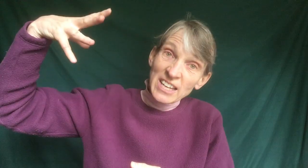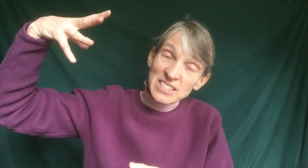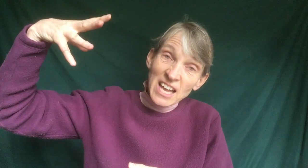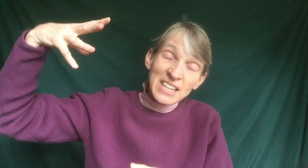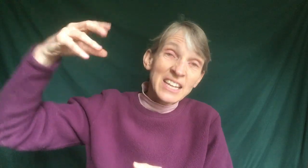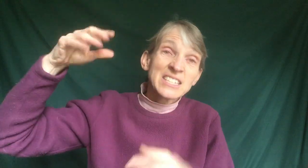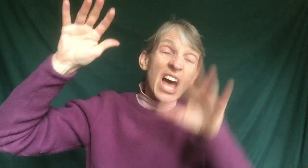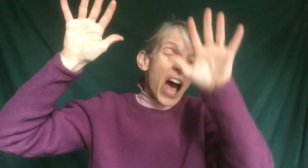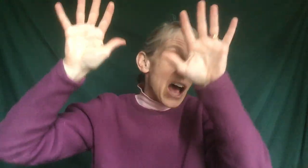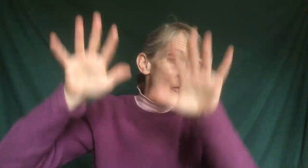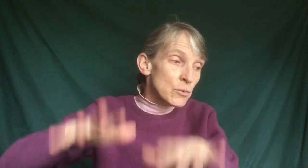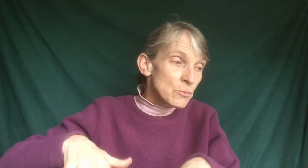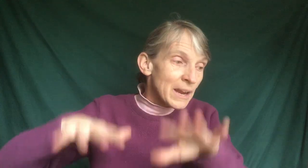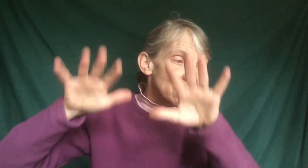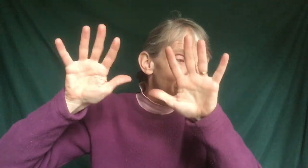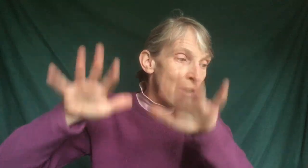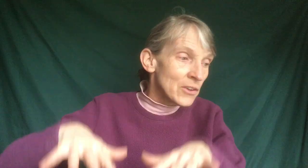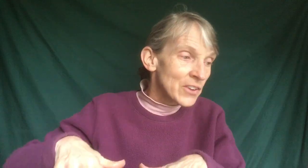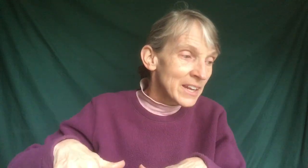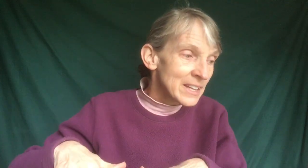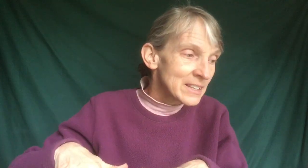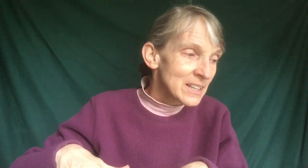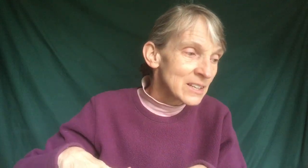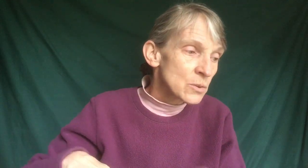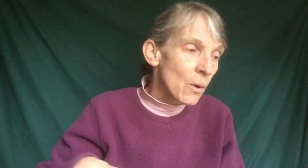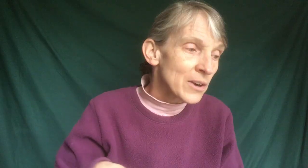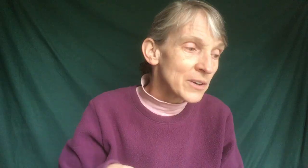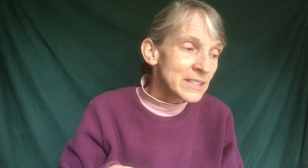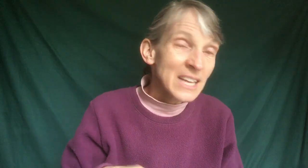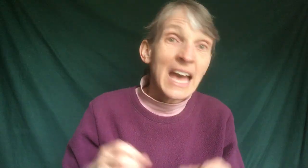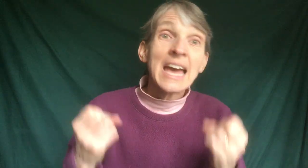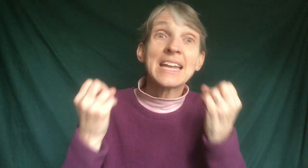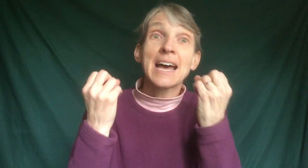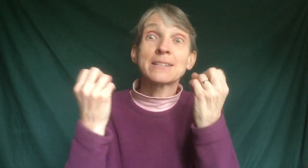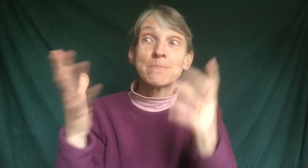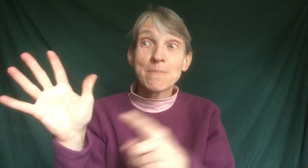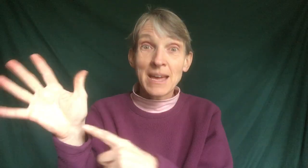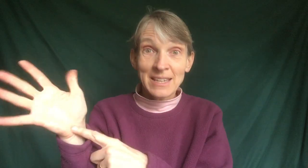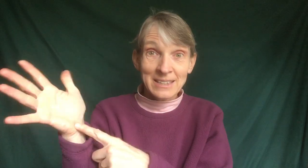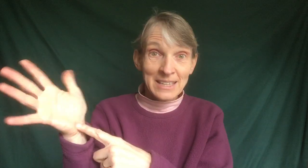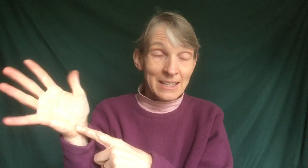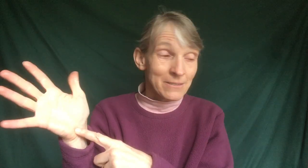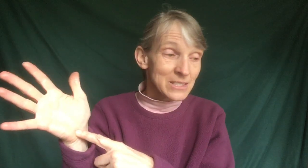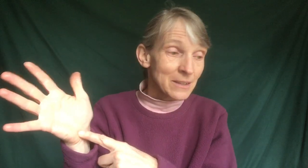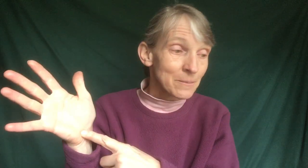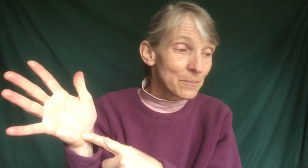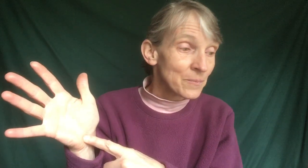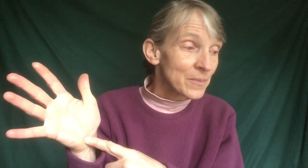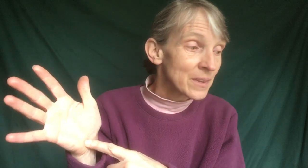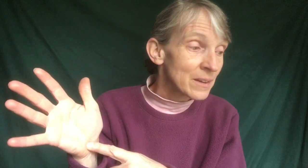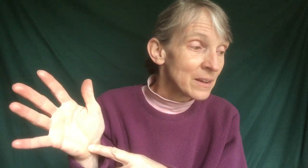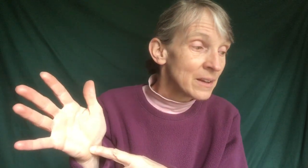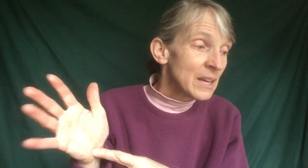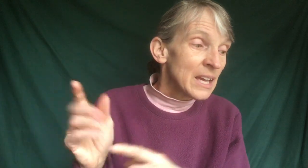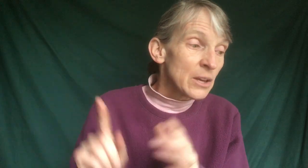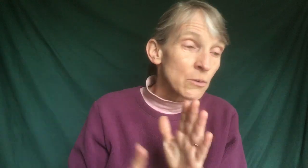shines on it and the rain falls on it to water it. It has many leaves. It